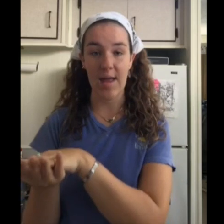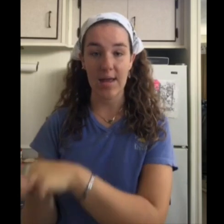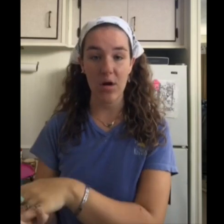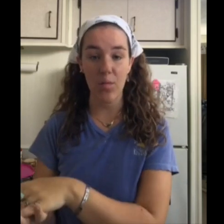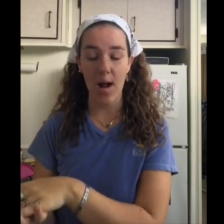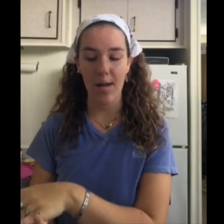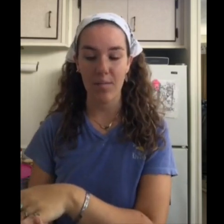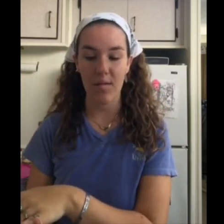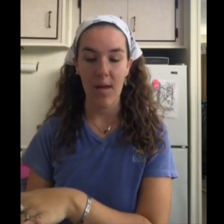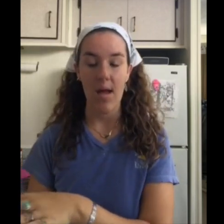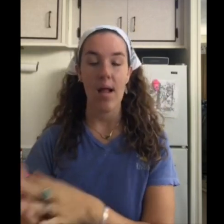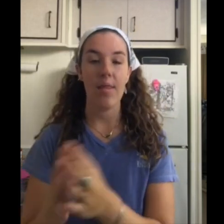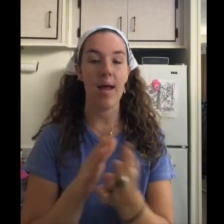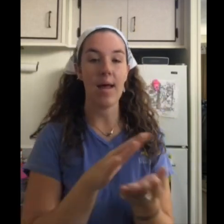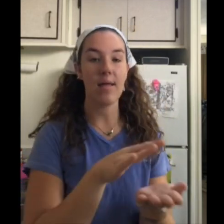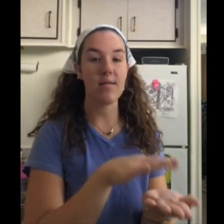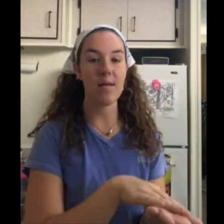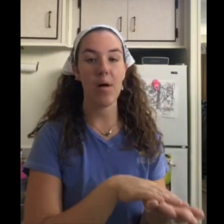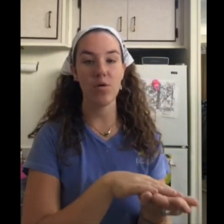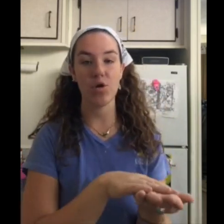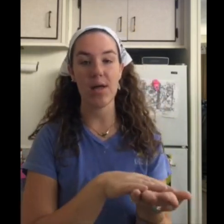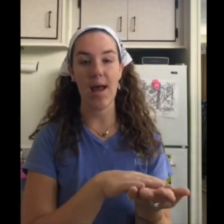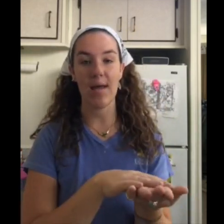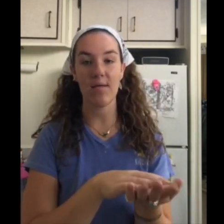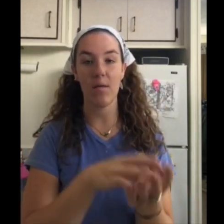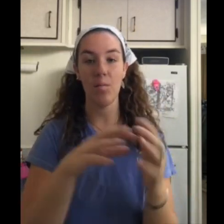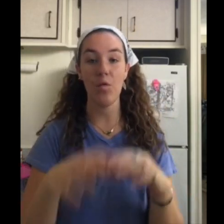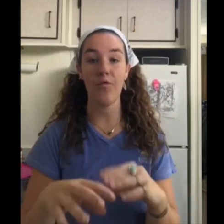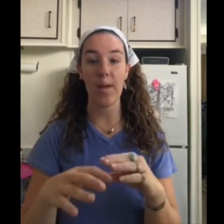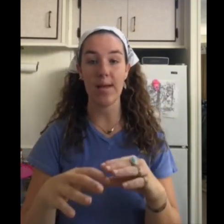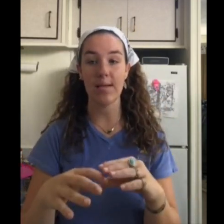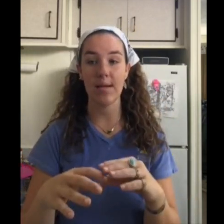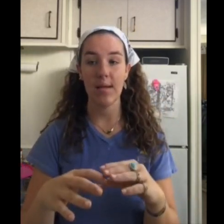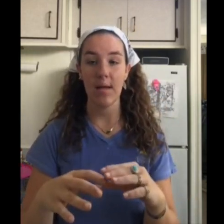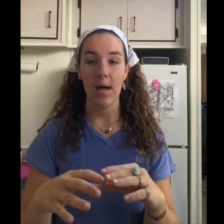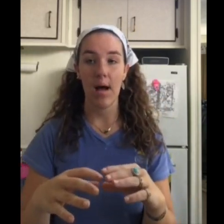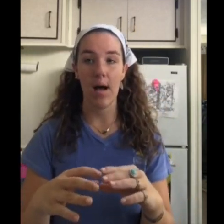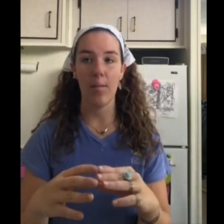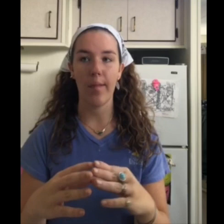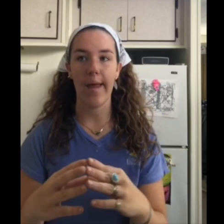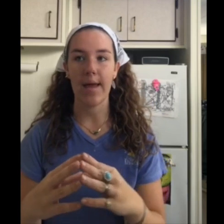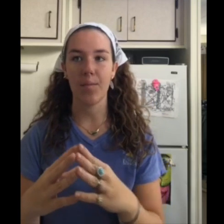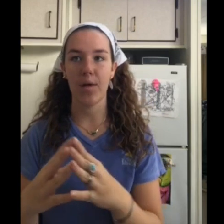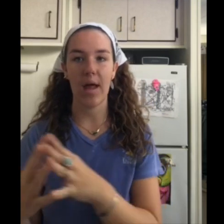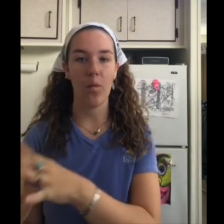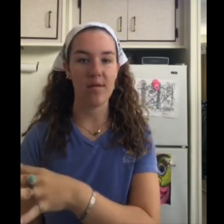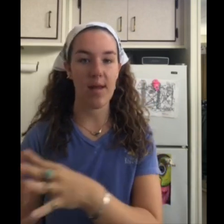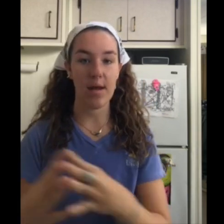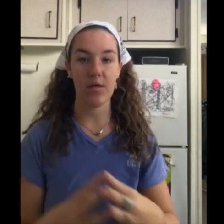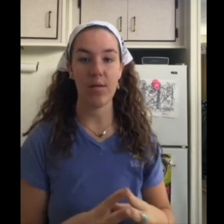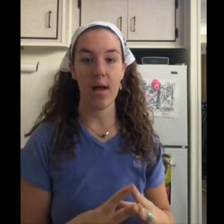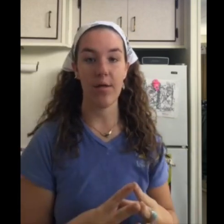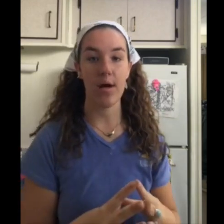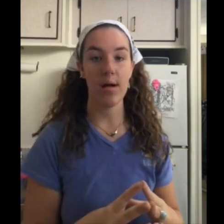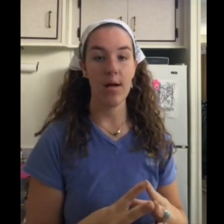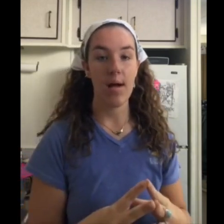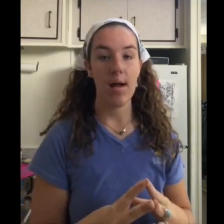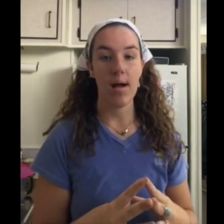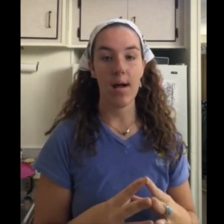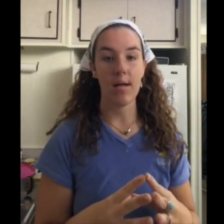hear rhymes. They see poetry as movement, like bringing one sign into another. So